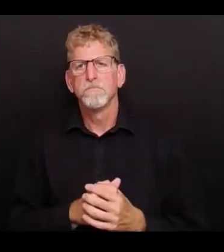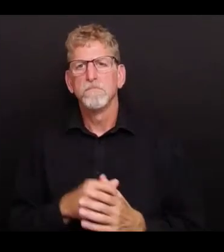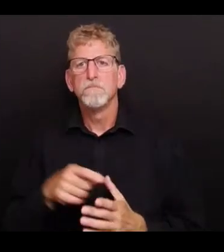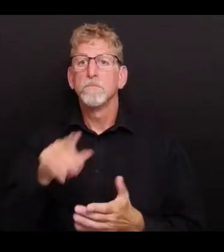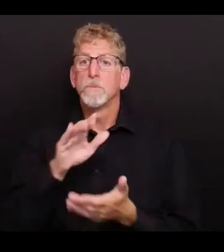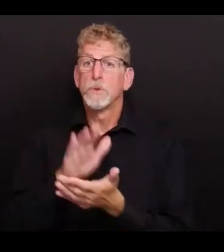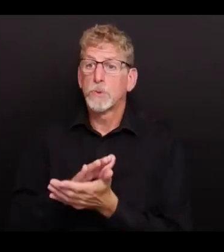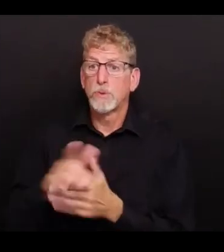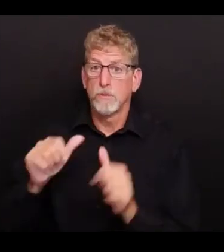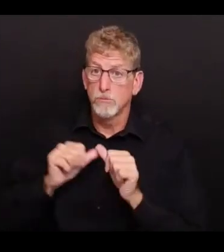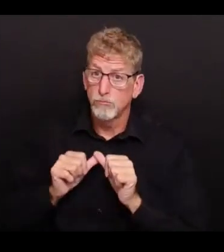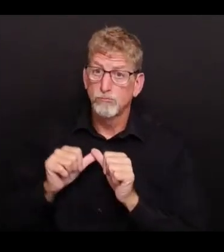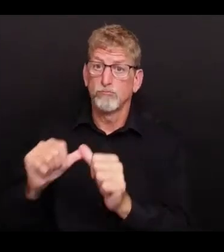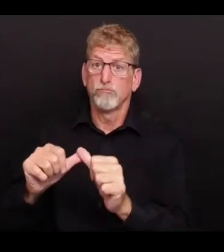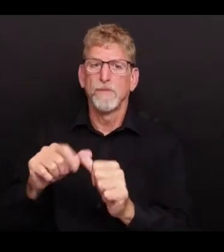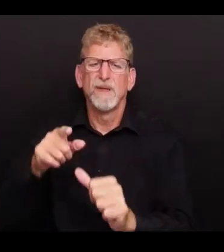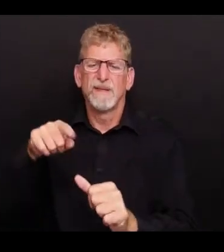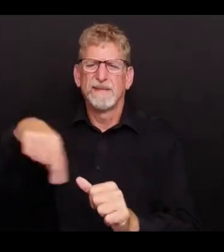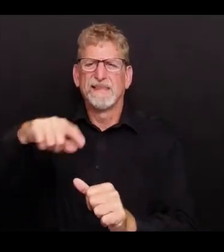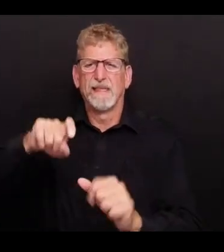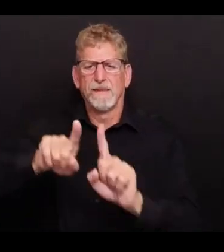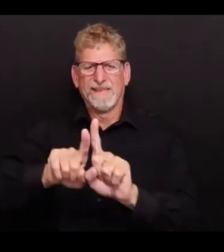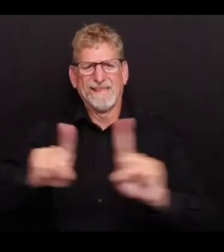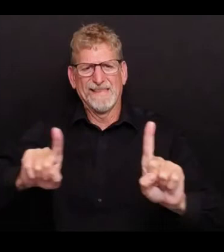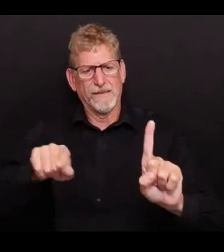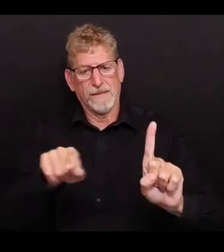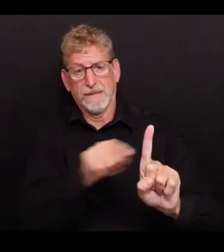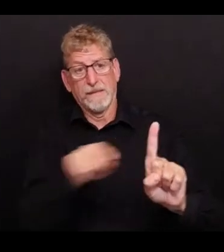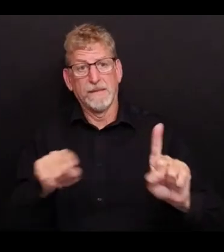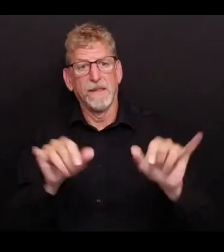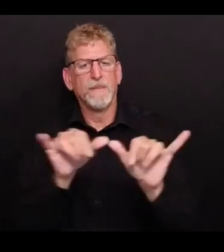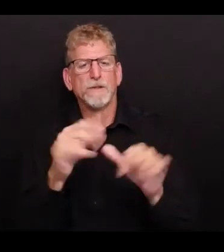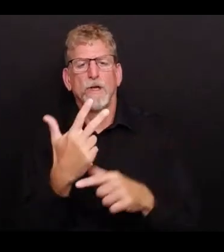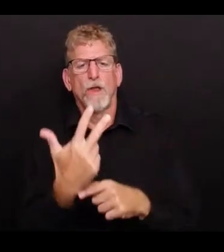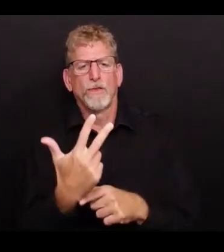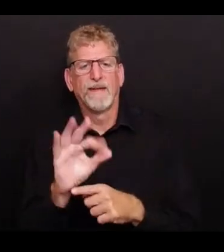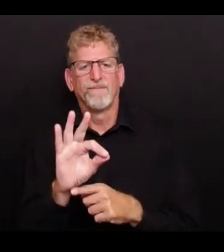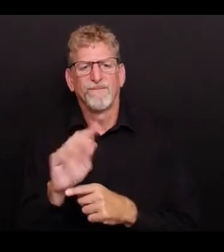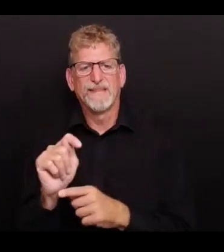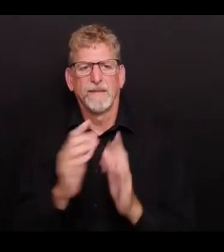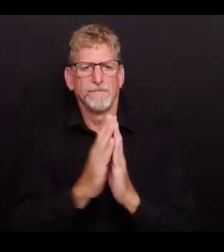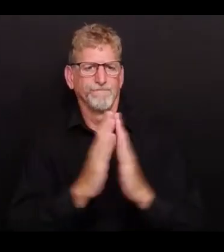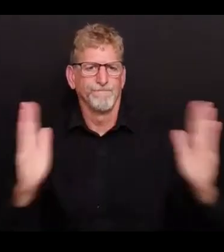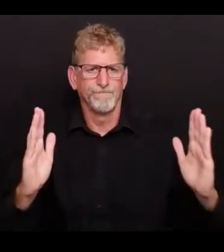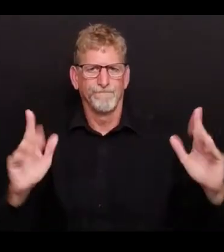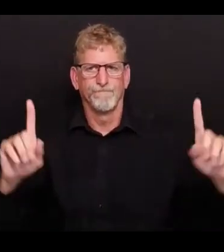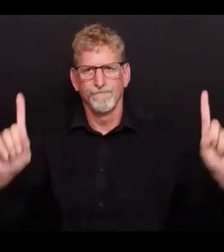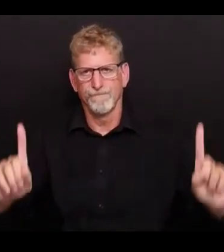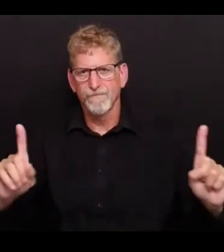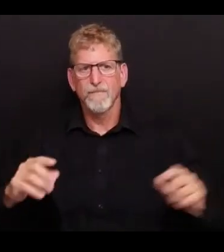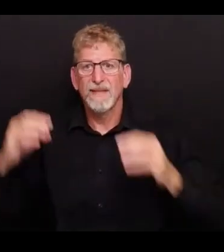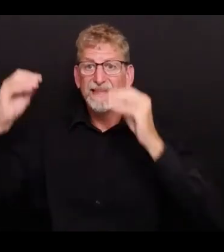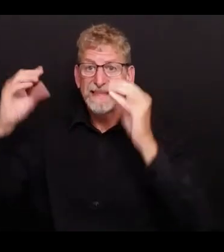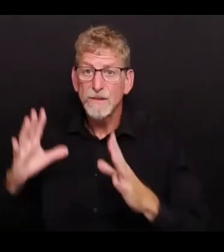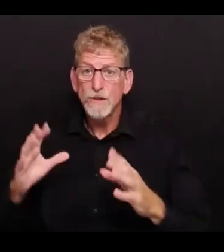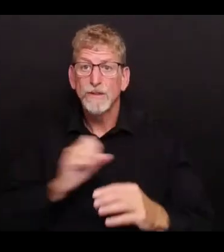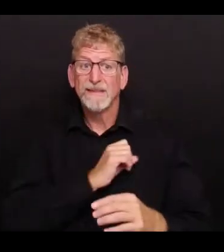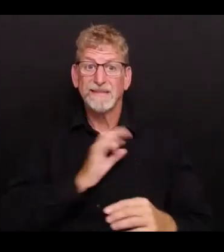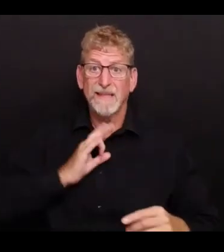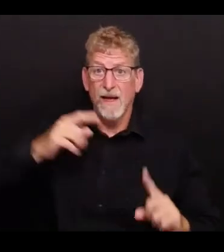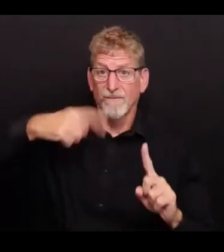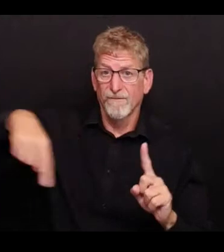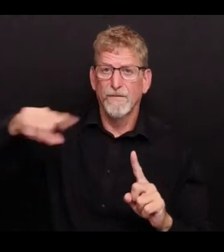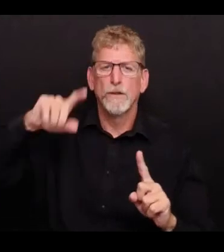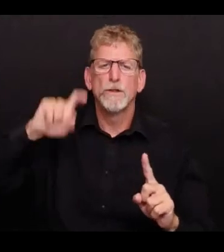classrooms whenever possible. And students, teachers, and staff should stay home and get tested if they are feeling sick. You've heard